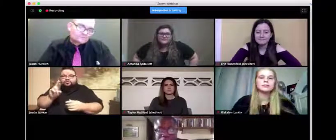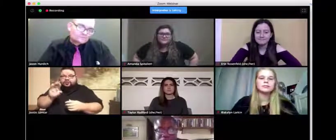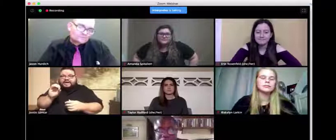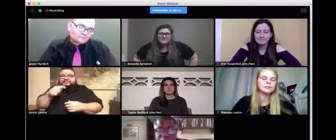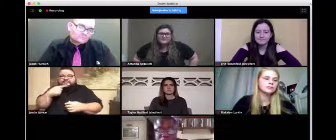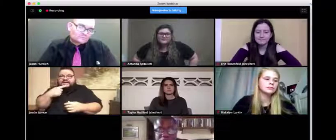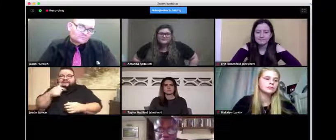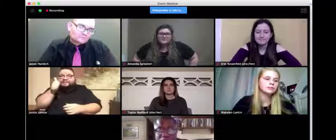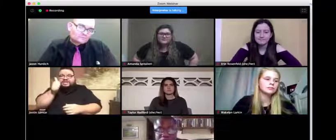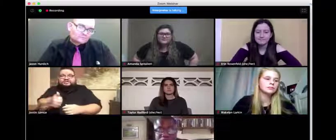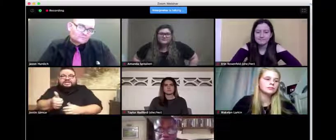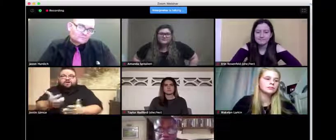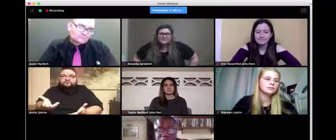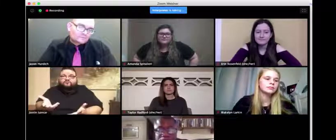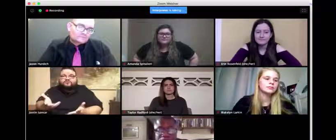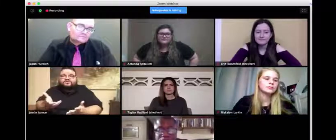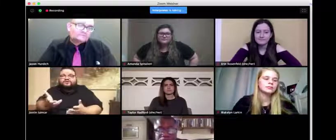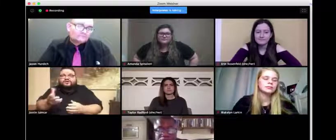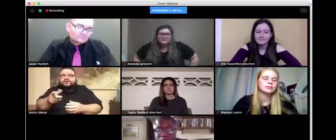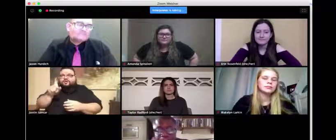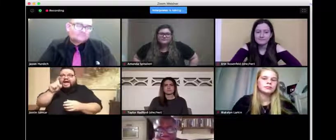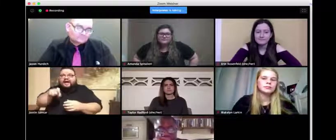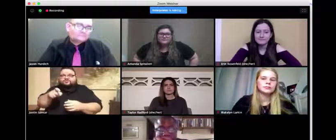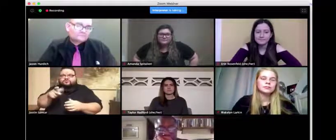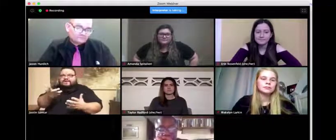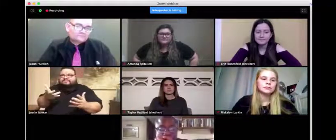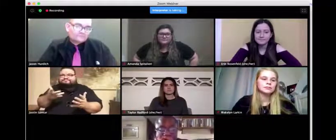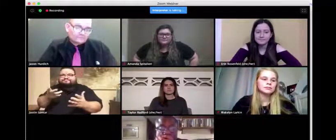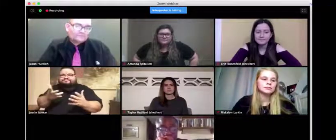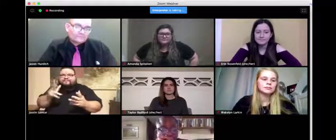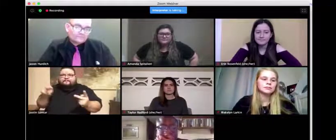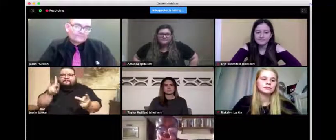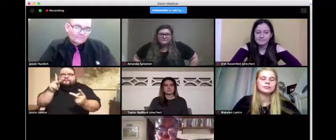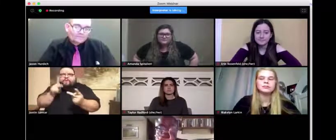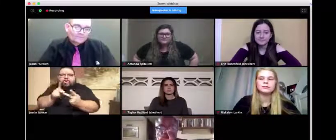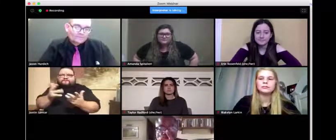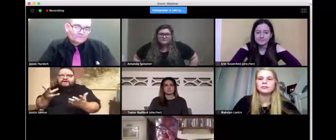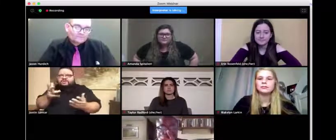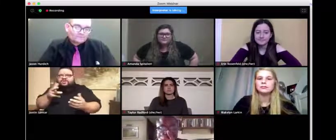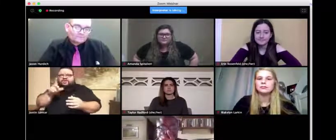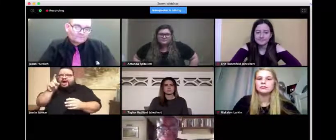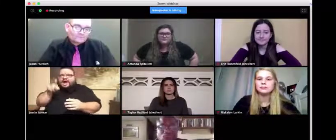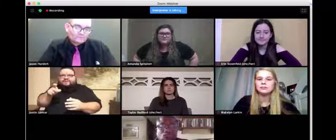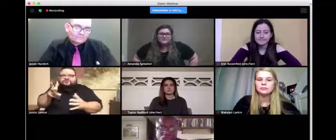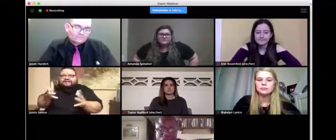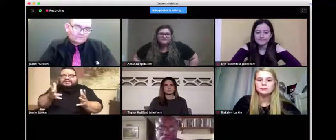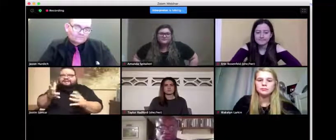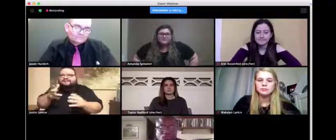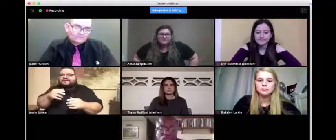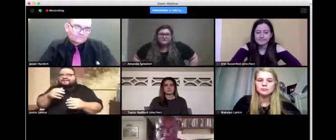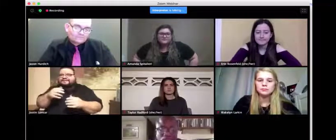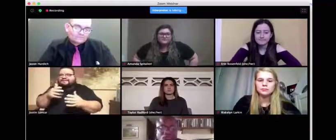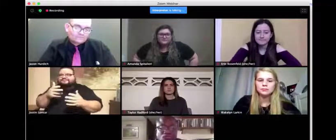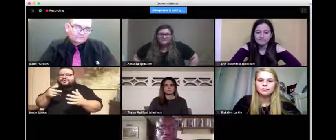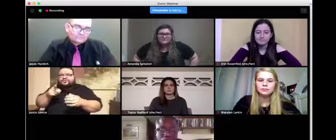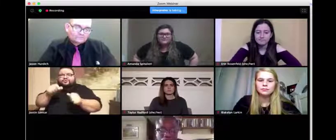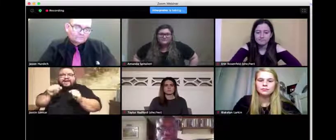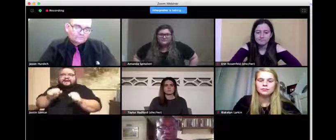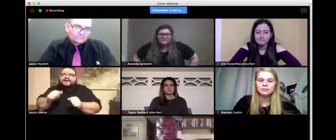you don't have to be perfect. You don't have to be, you can make mistakes, and I would